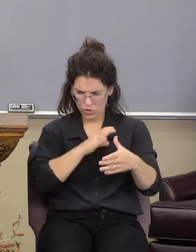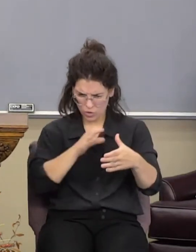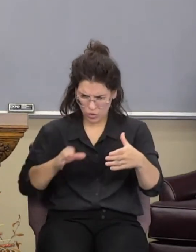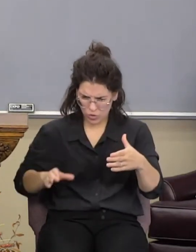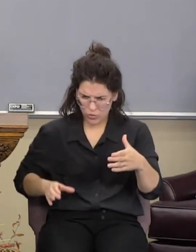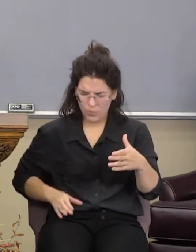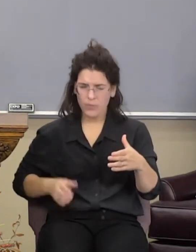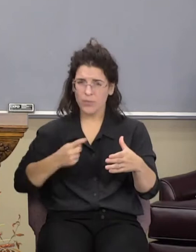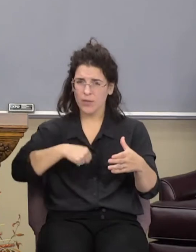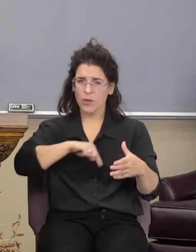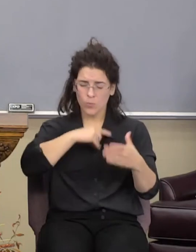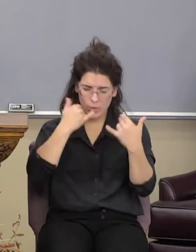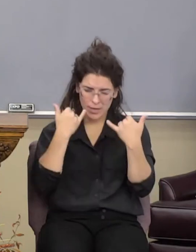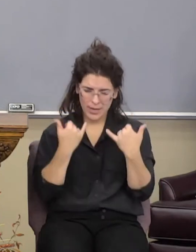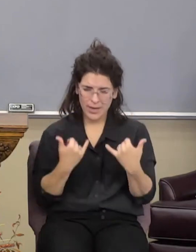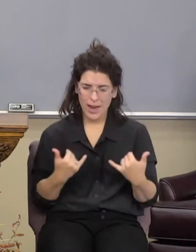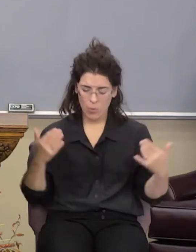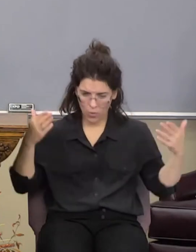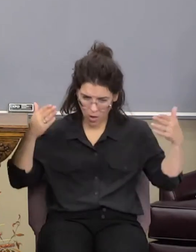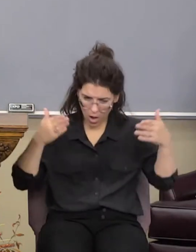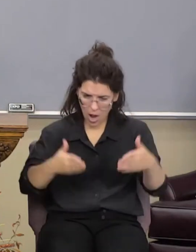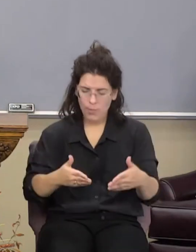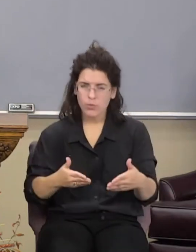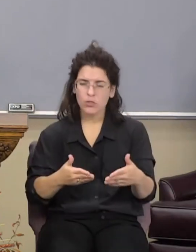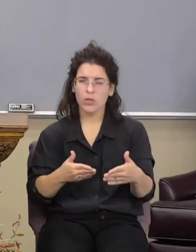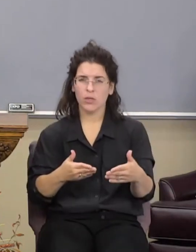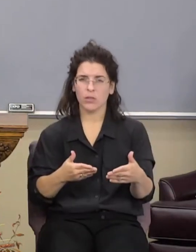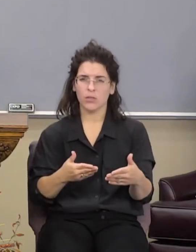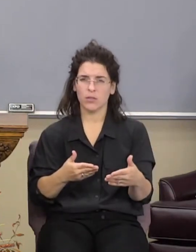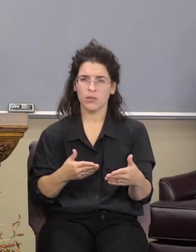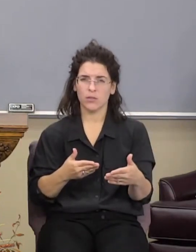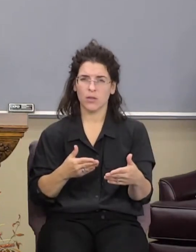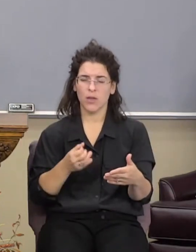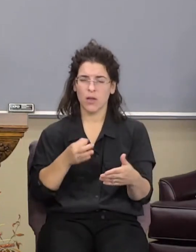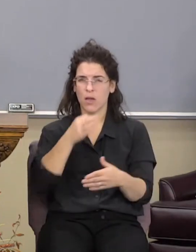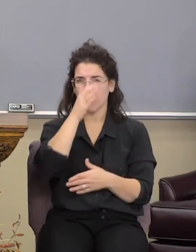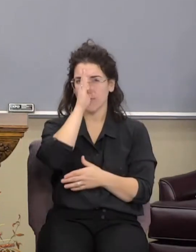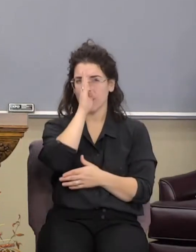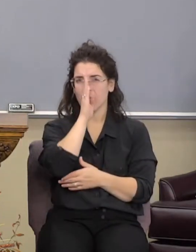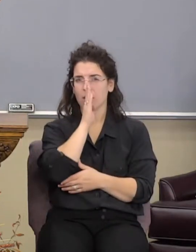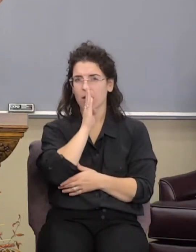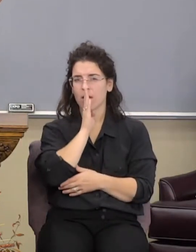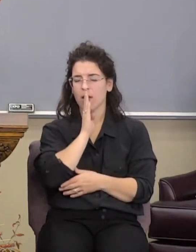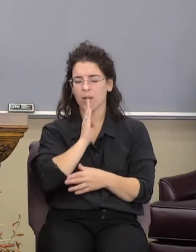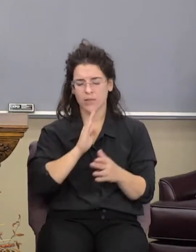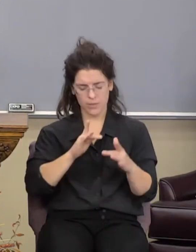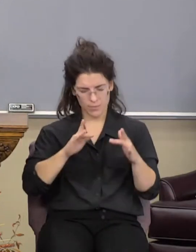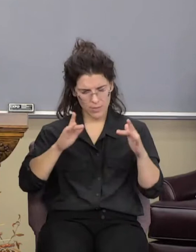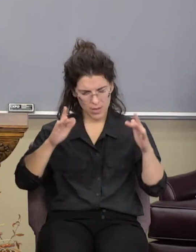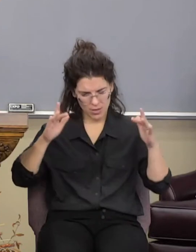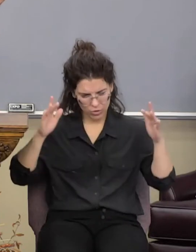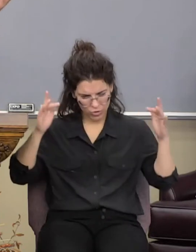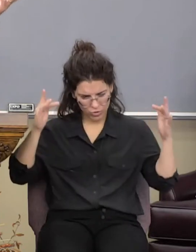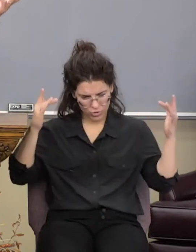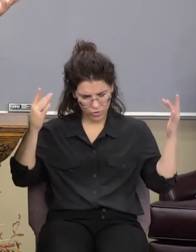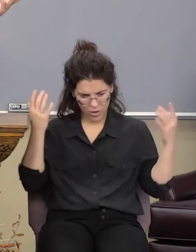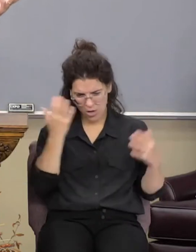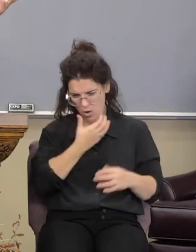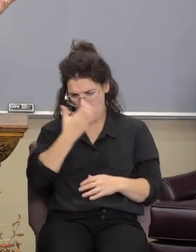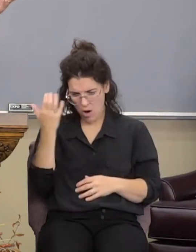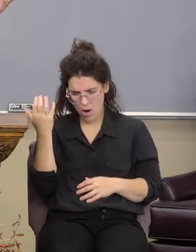now are the very objects of God's splendor and